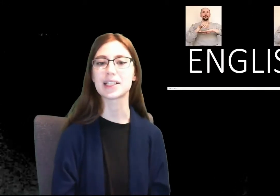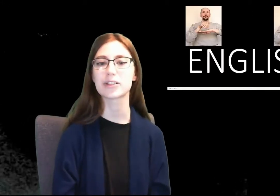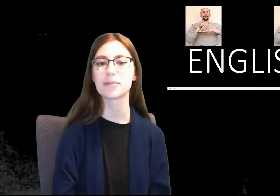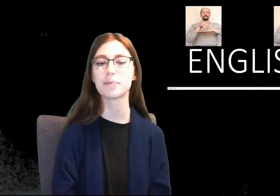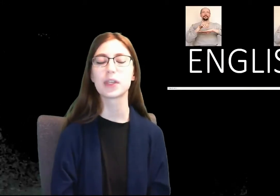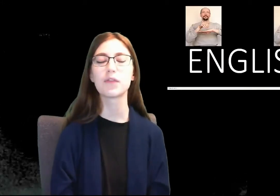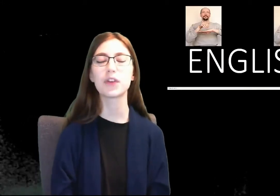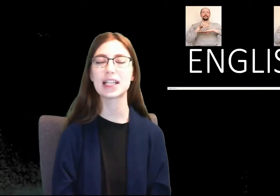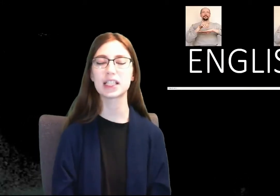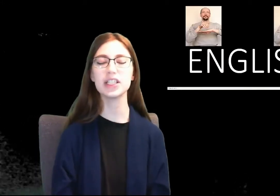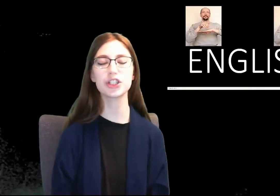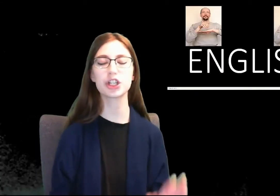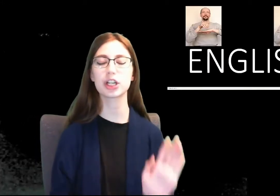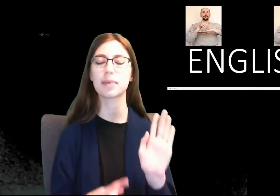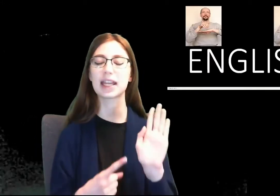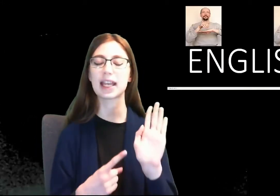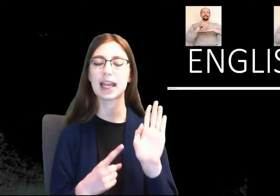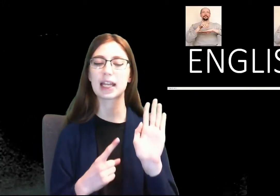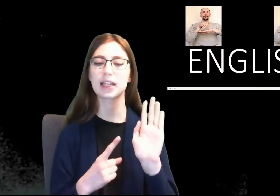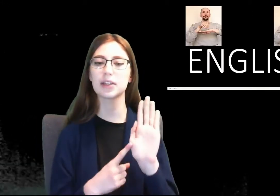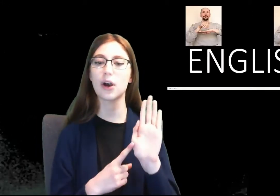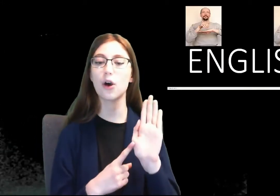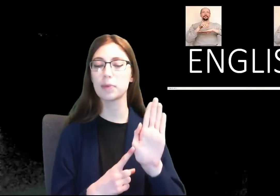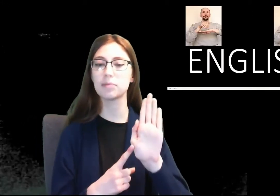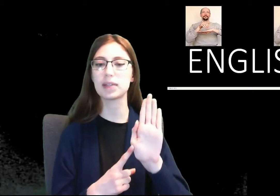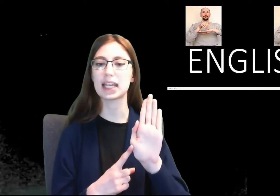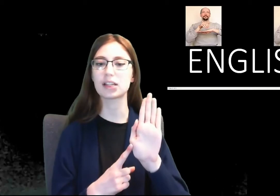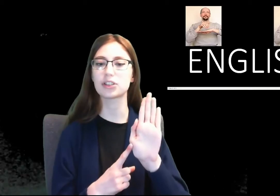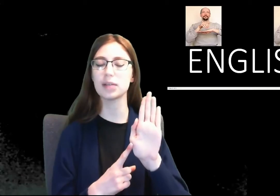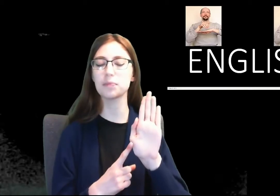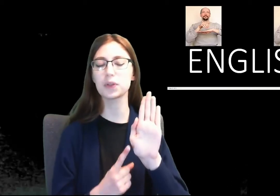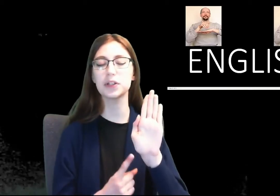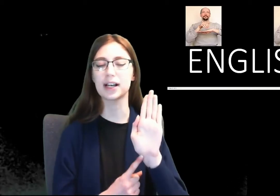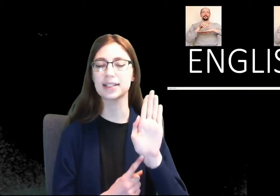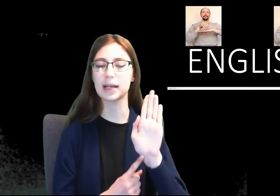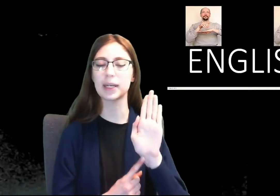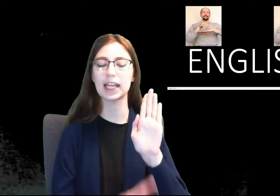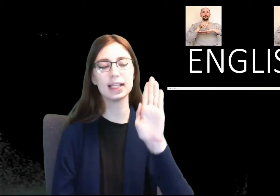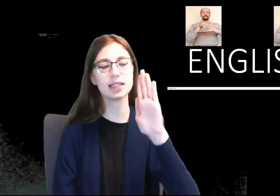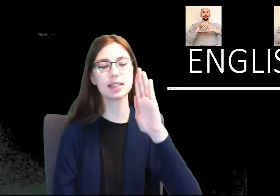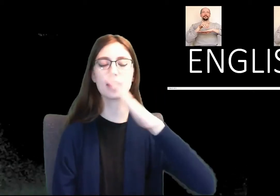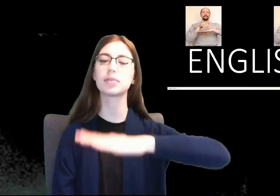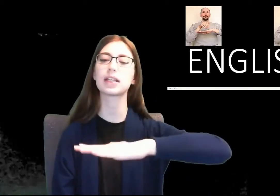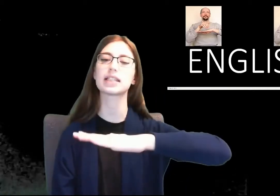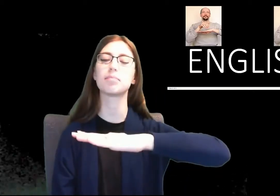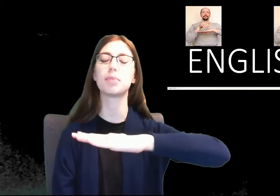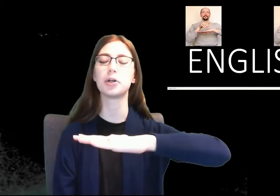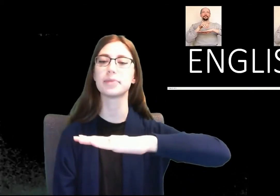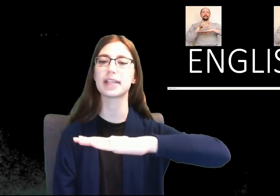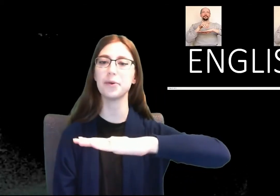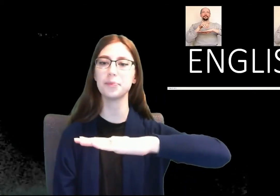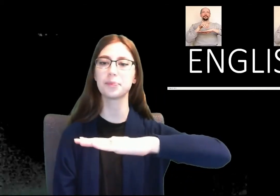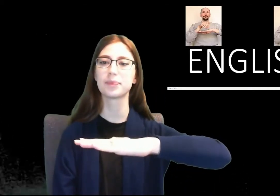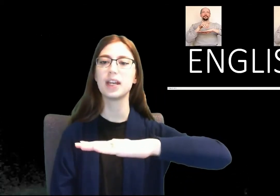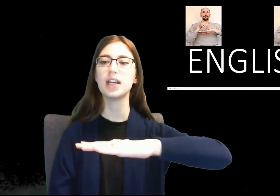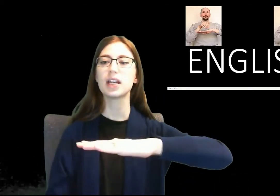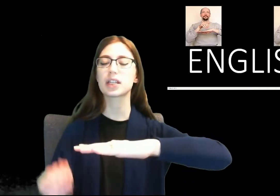English. For English, you're going to make an open B hand shape with your non-dominant hand and place it palm down. And then you're